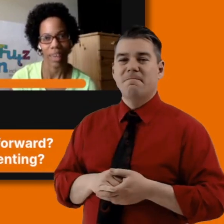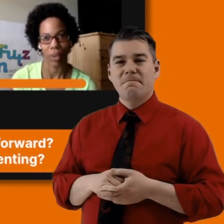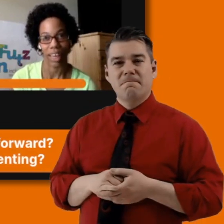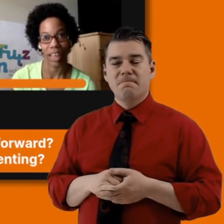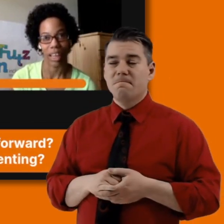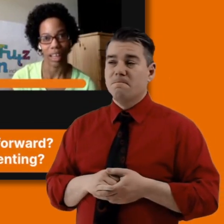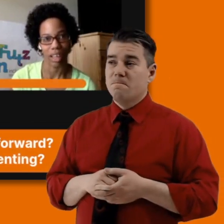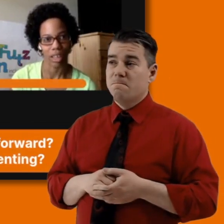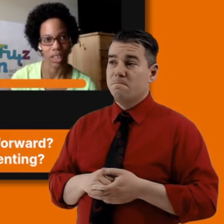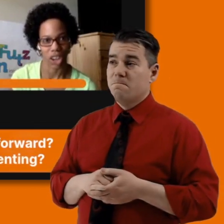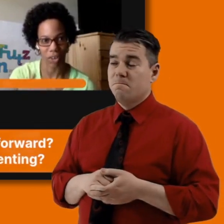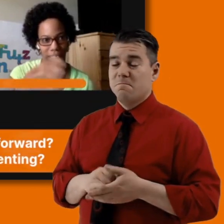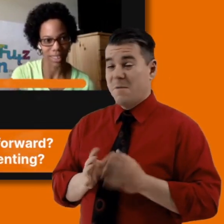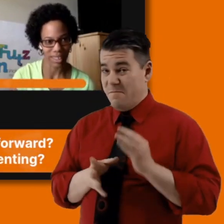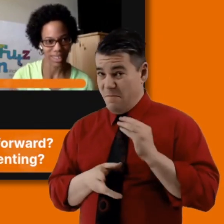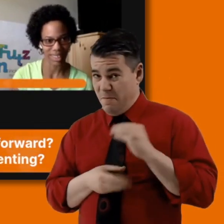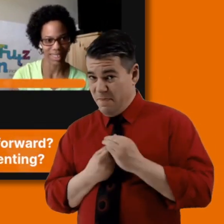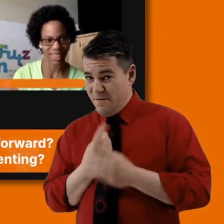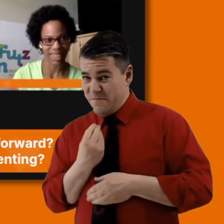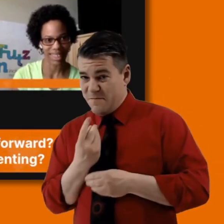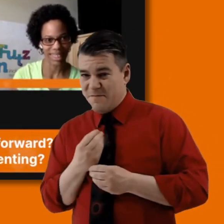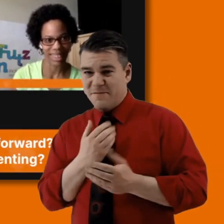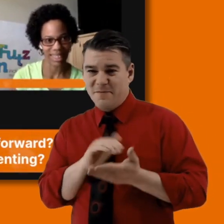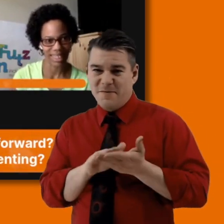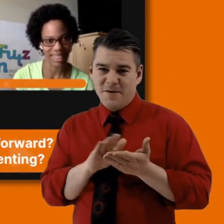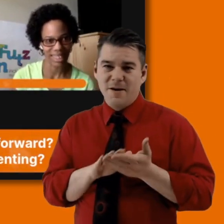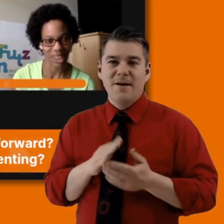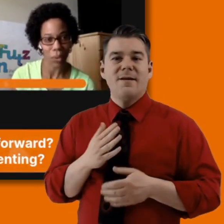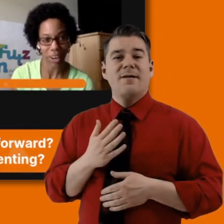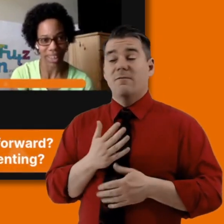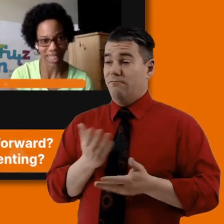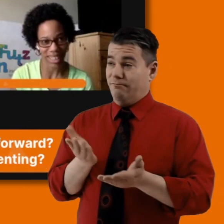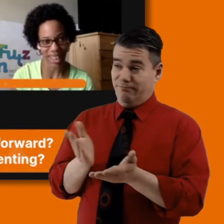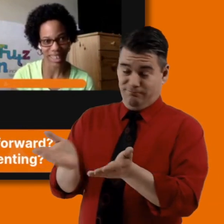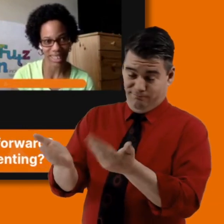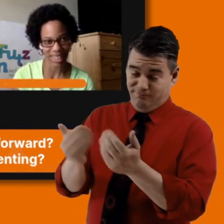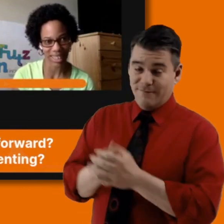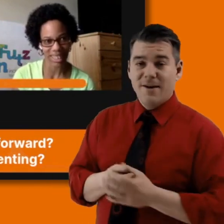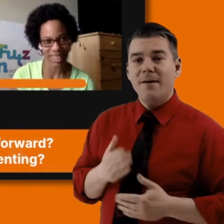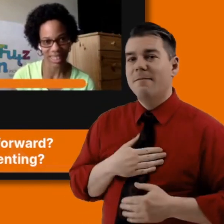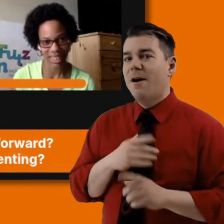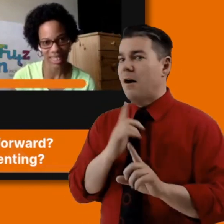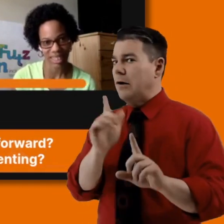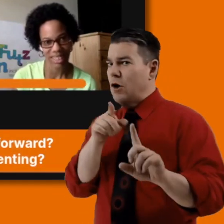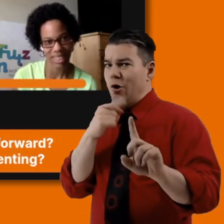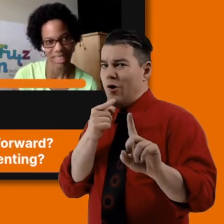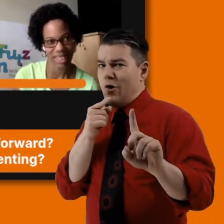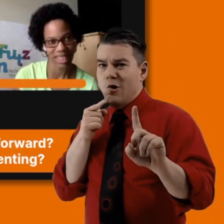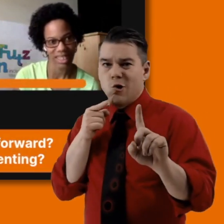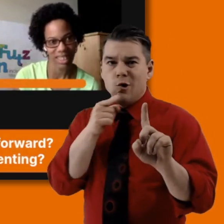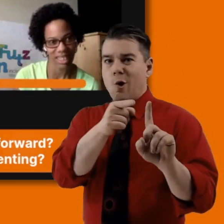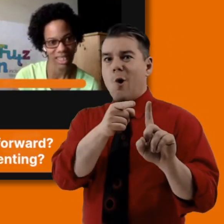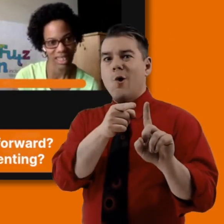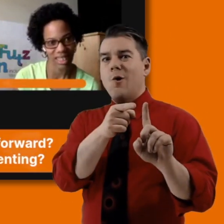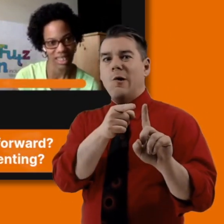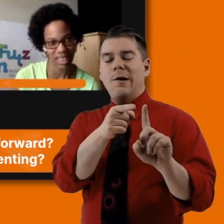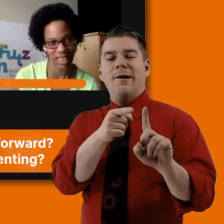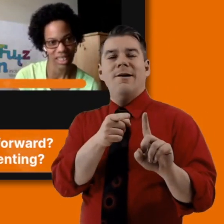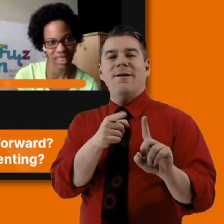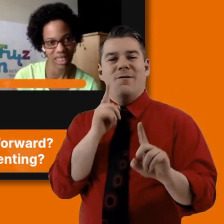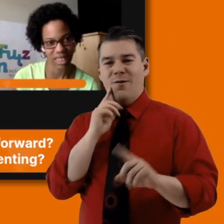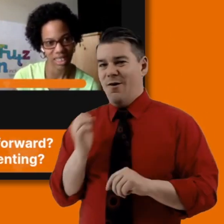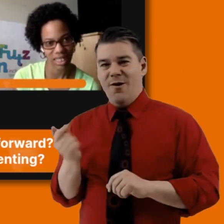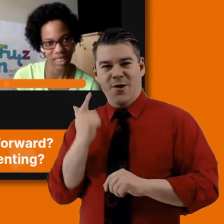And I was just going to add one more thing. I'm sorry. My ultimate goal is for everyone